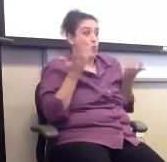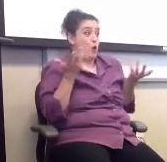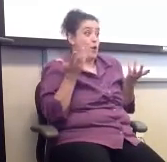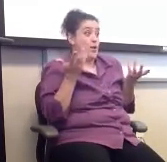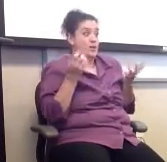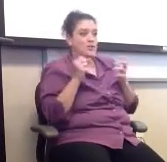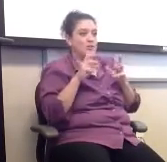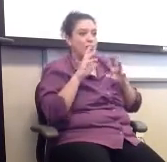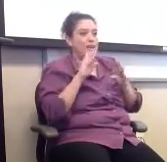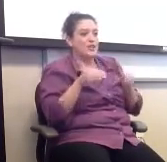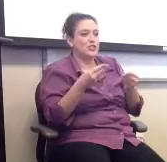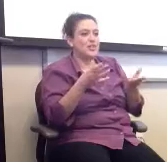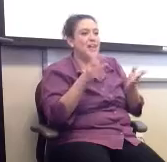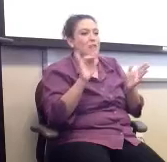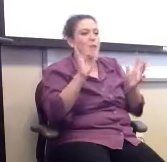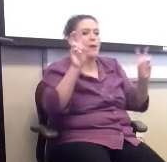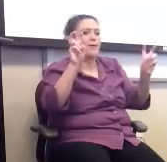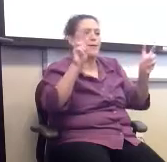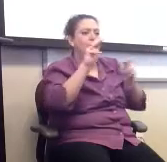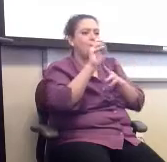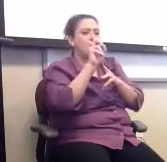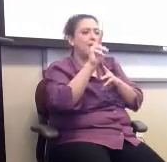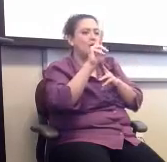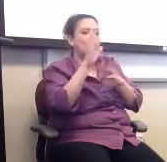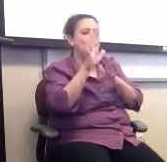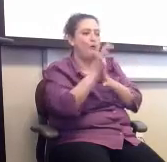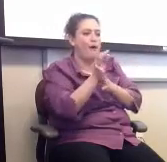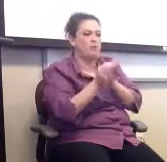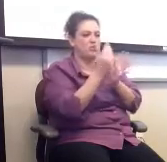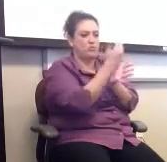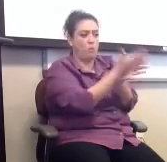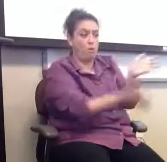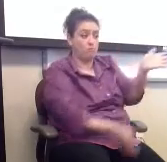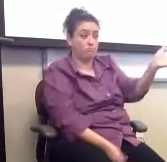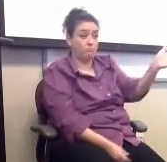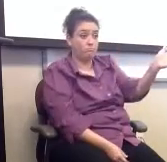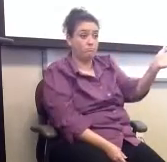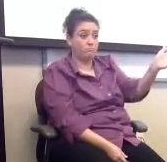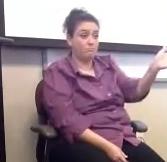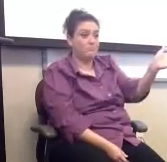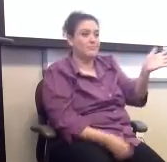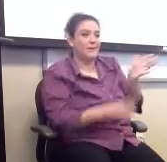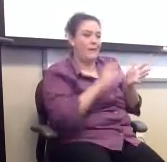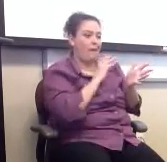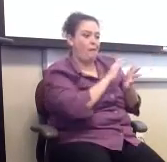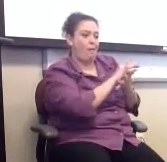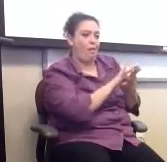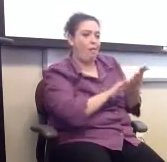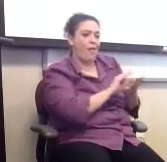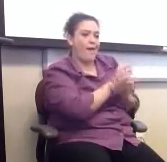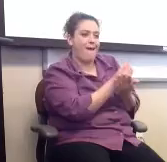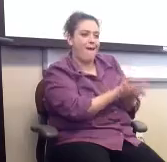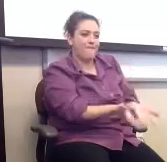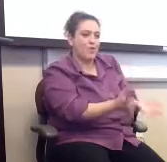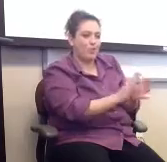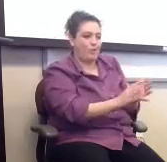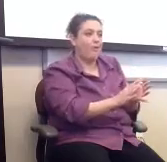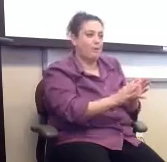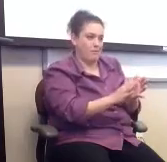they would put the menu, the entire menu, in the assessment that they give us back, so hence the client was getting everything,